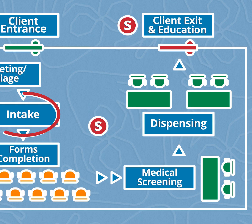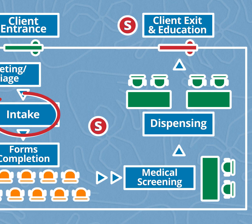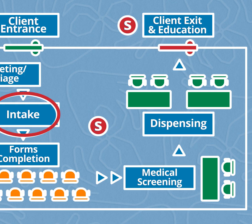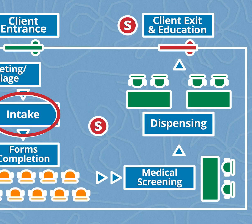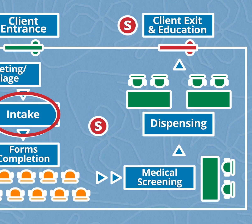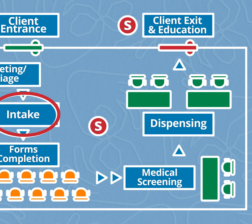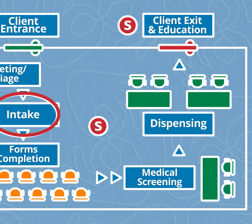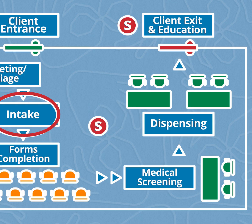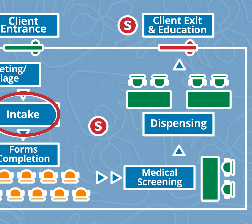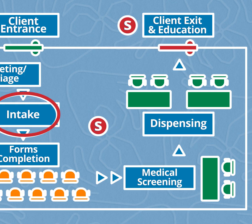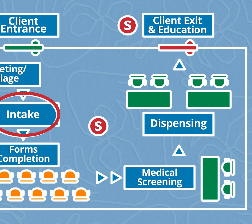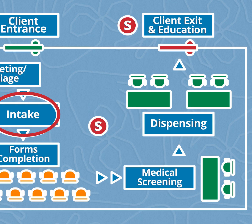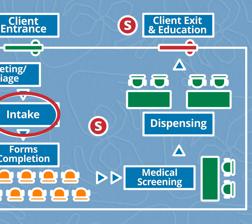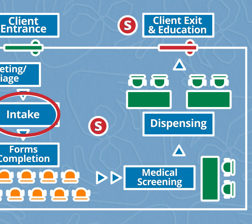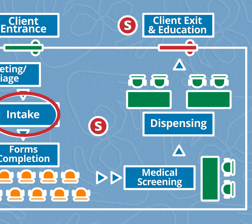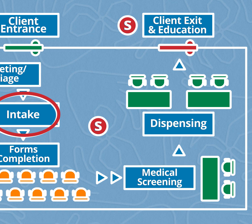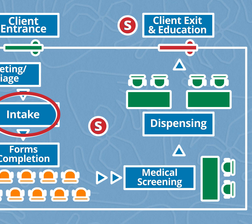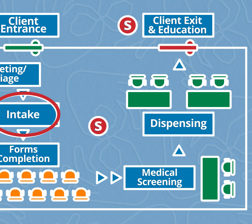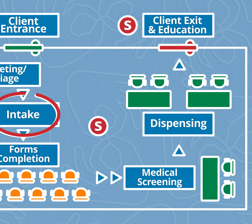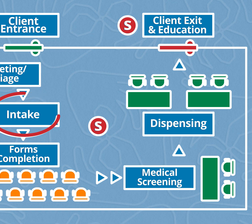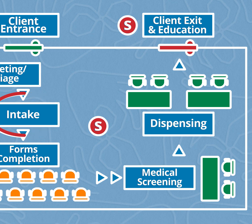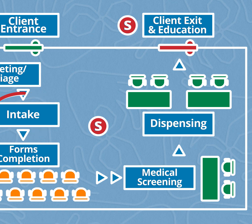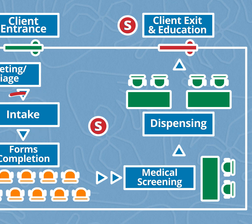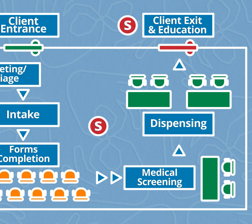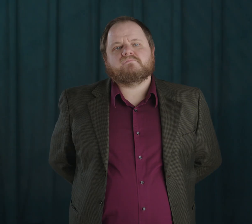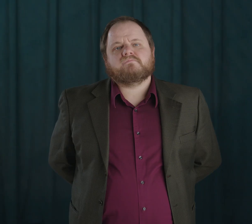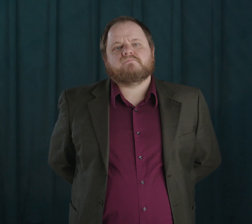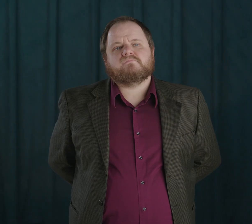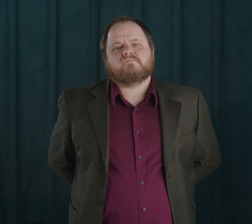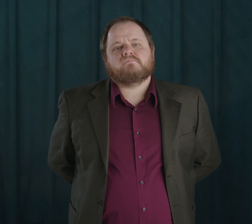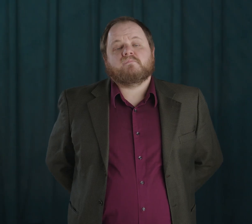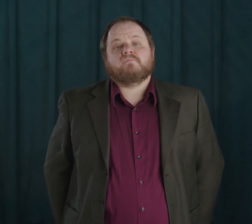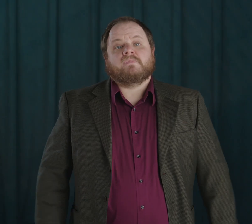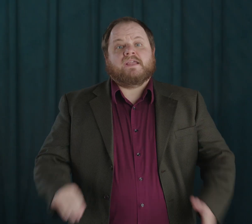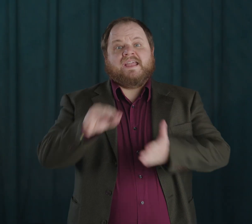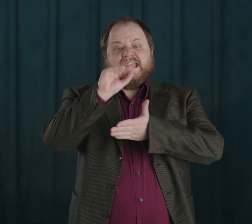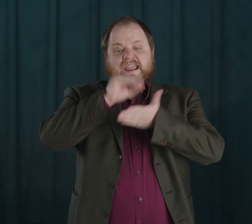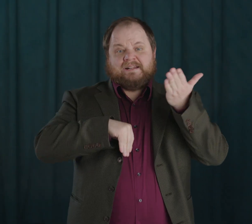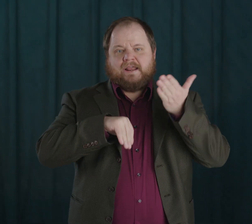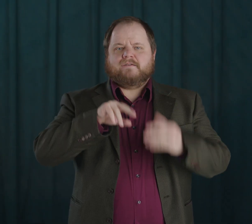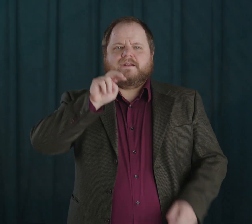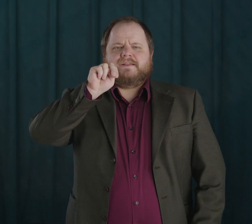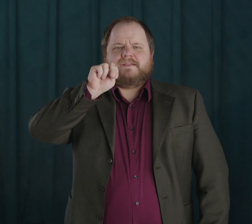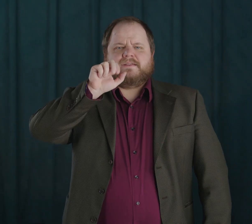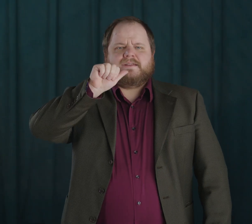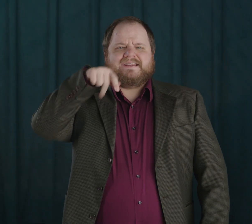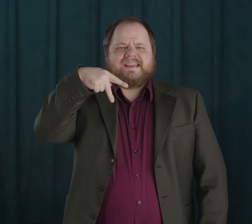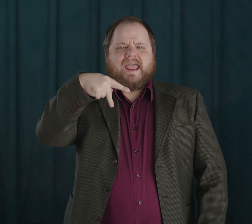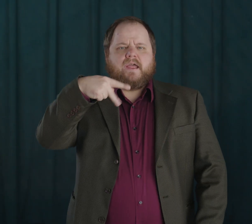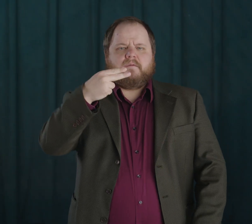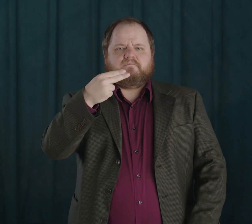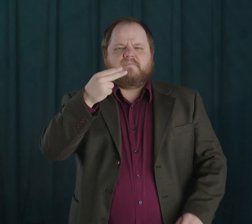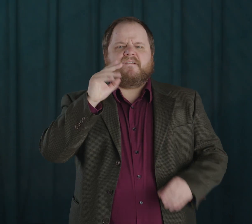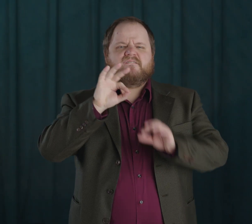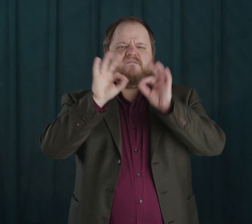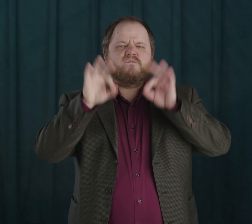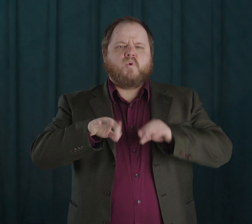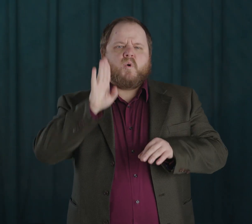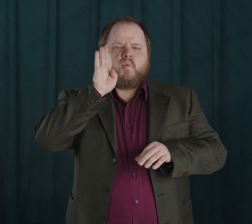Intake, NAF forms will be distributed here if you did not